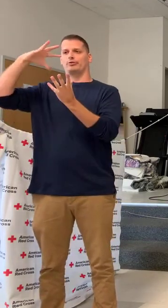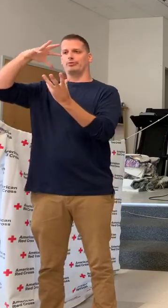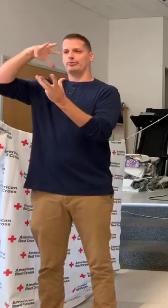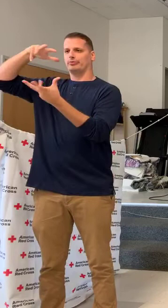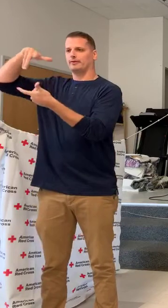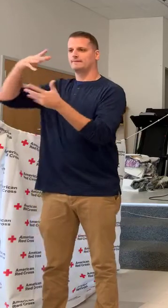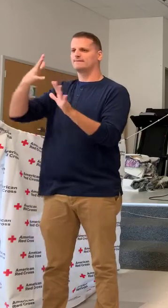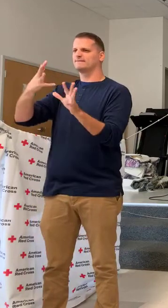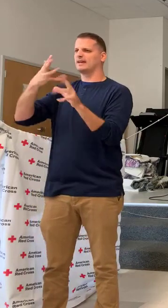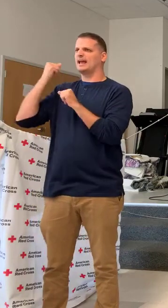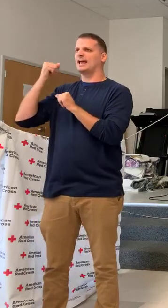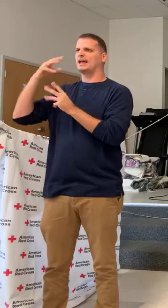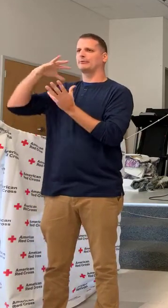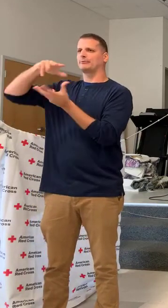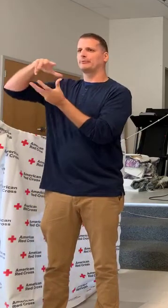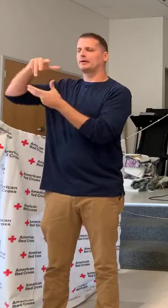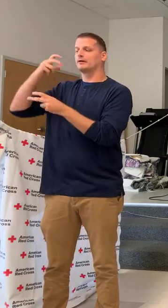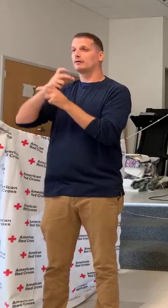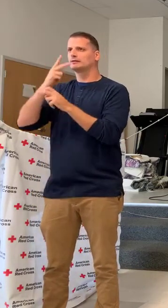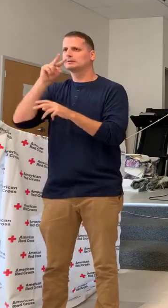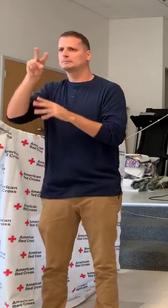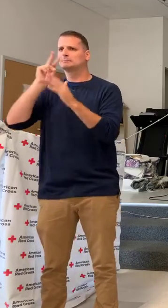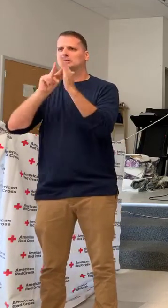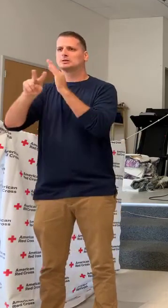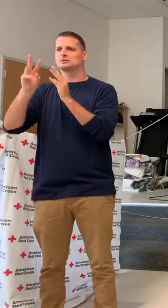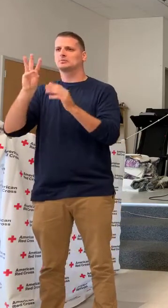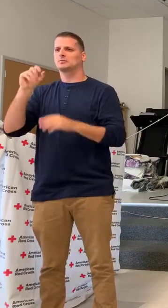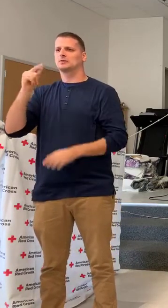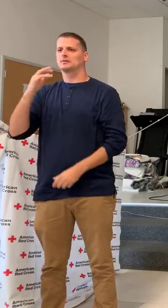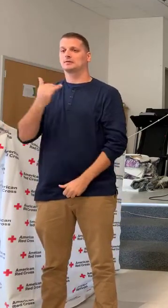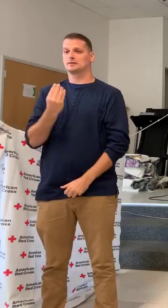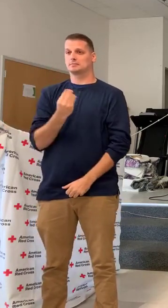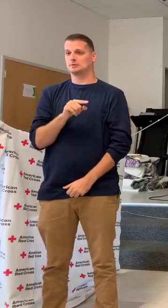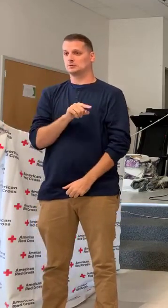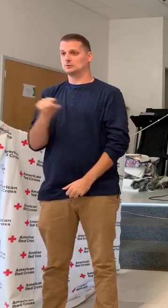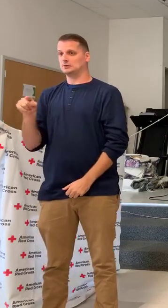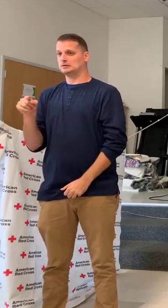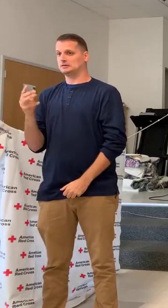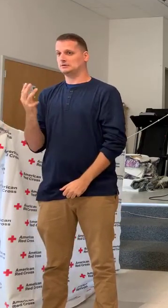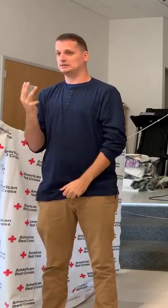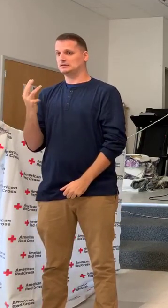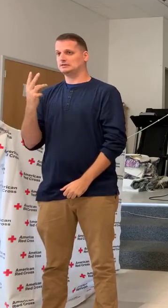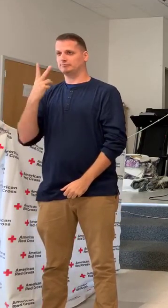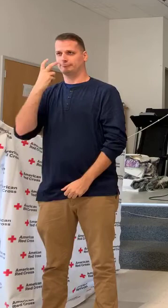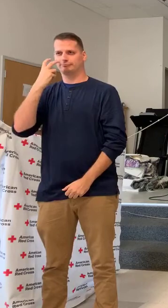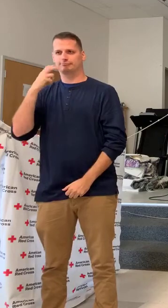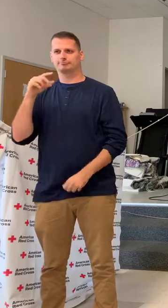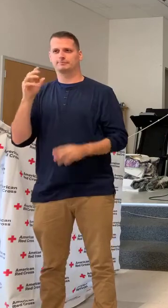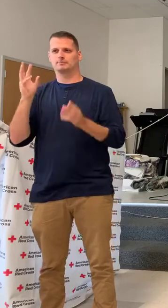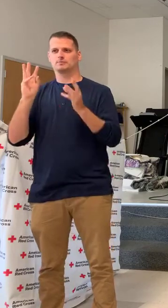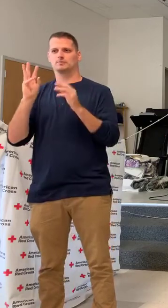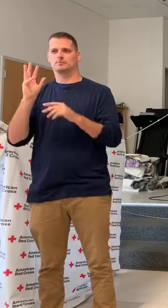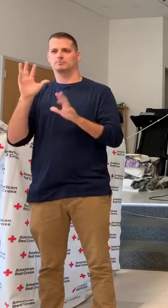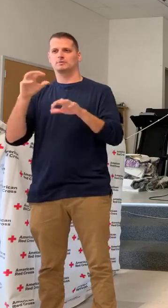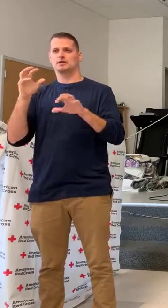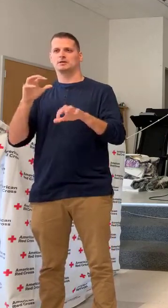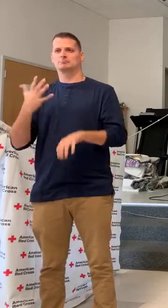don't see anything moving through, at least for the next week. I will stick around after this if anybody's have any questions for me. Great, thanks,